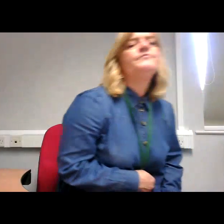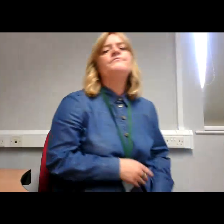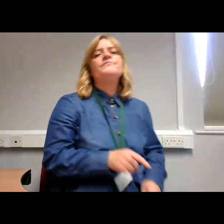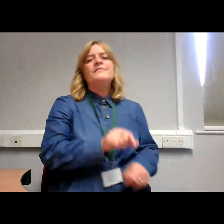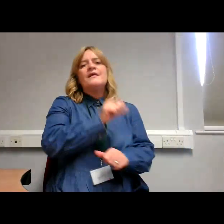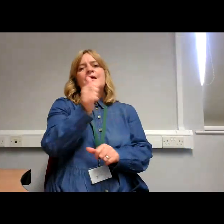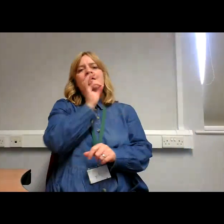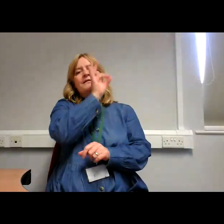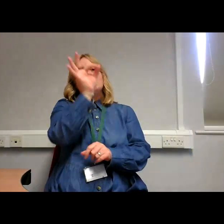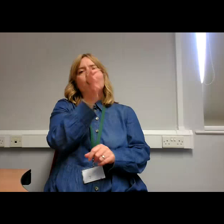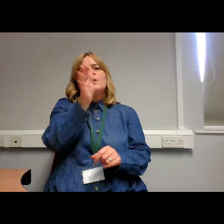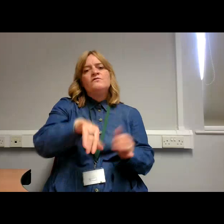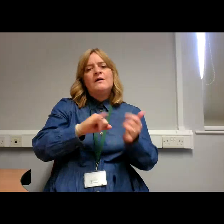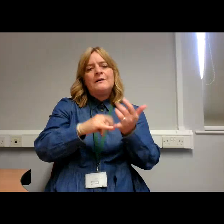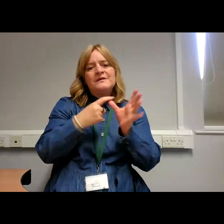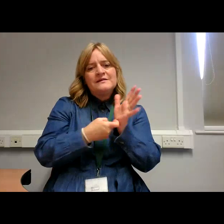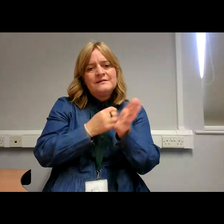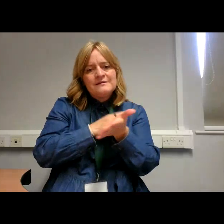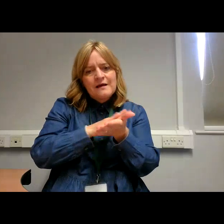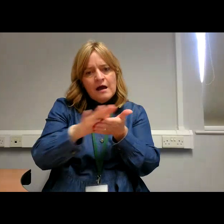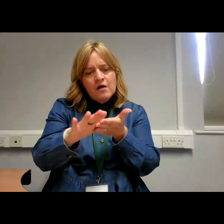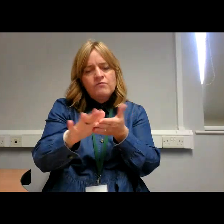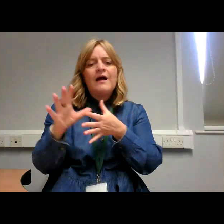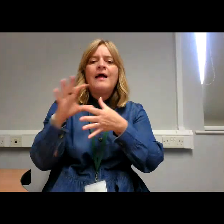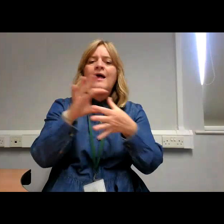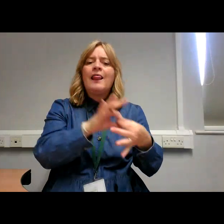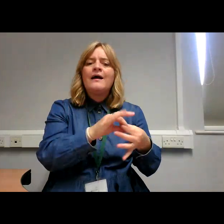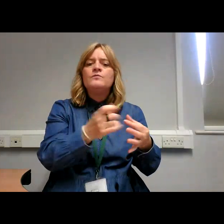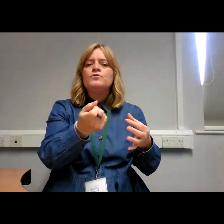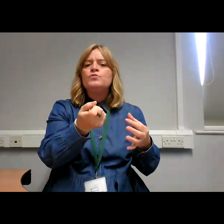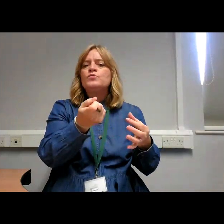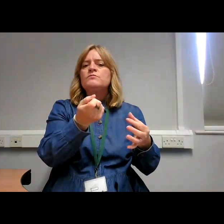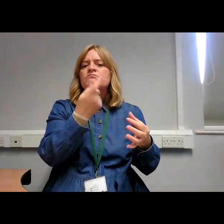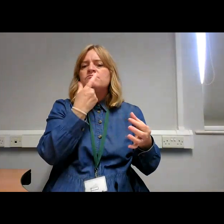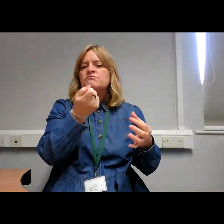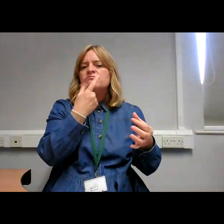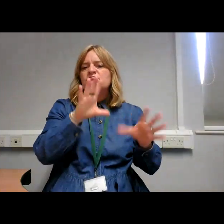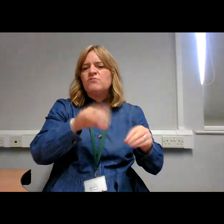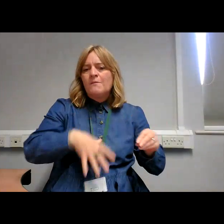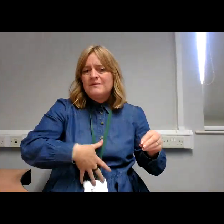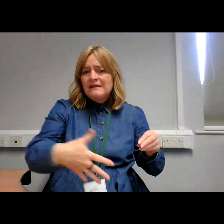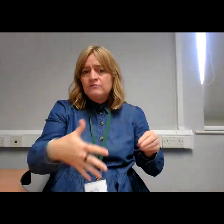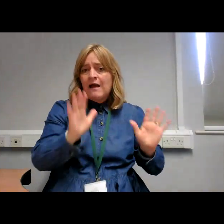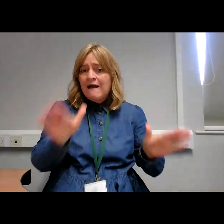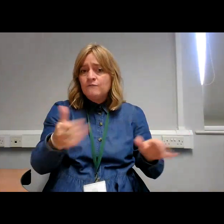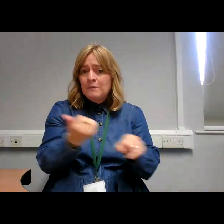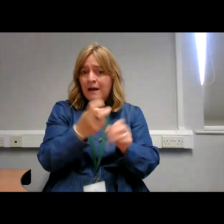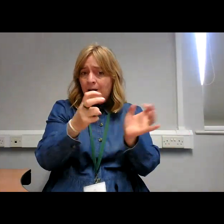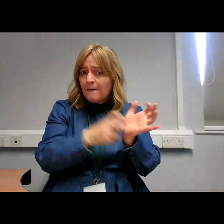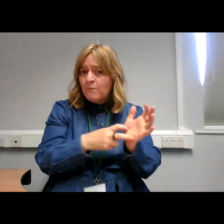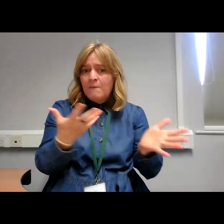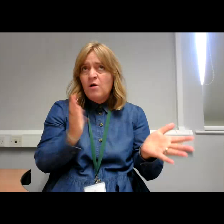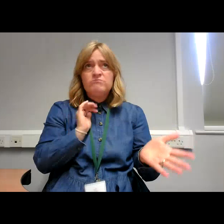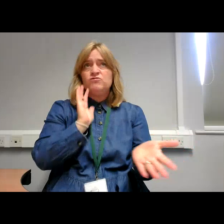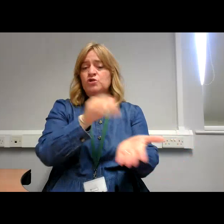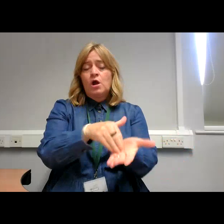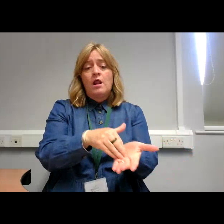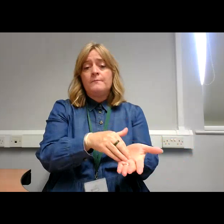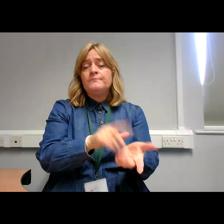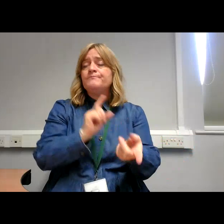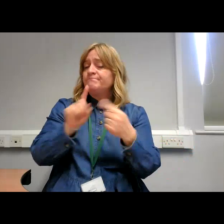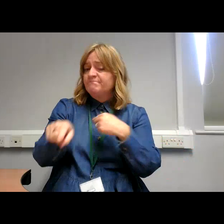these planned or appointment led, or can you just turn up? So you can just turn up. So you can just walk